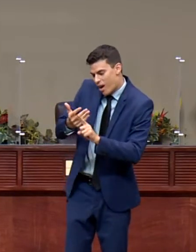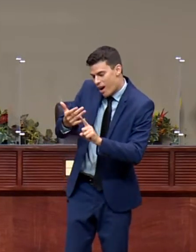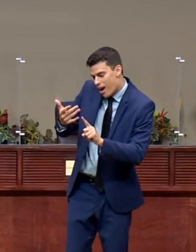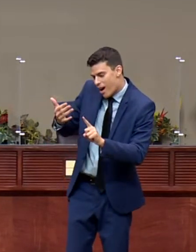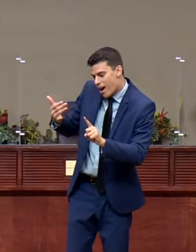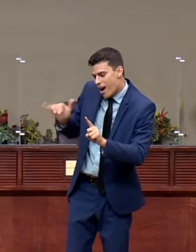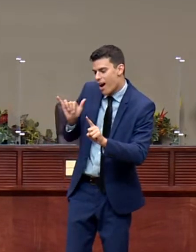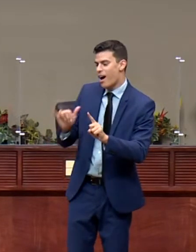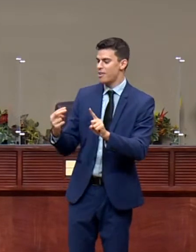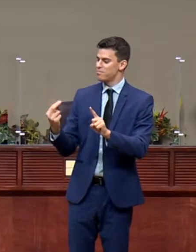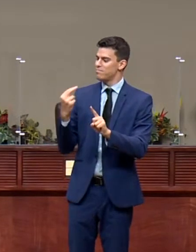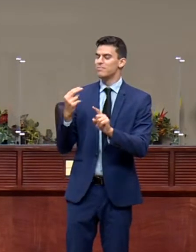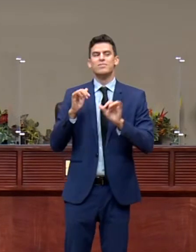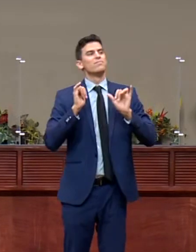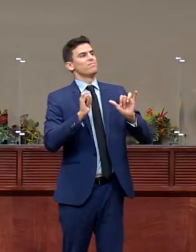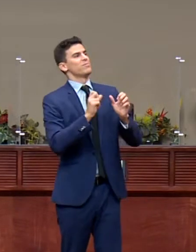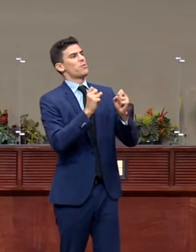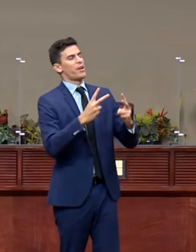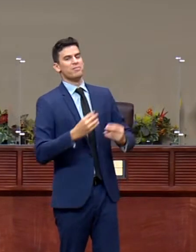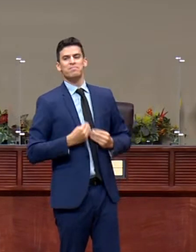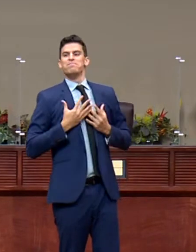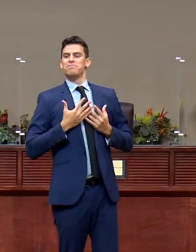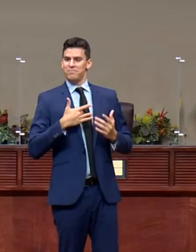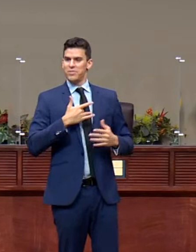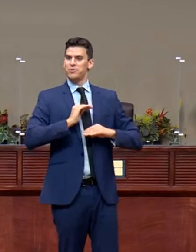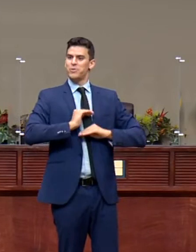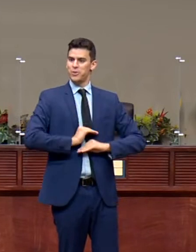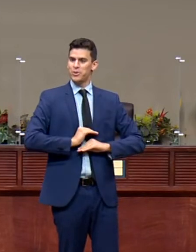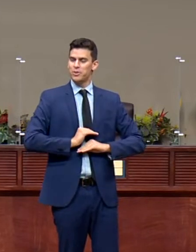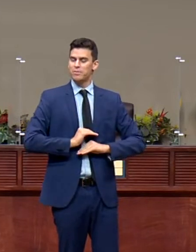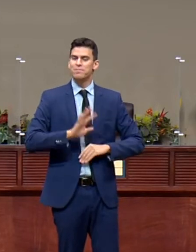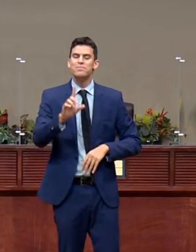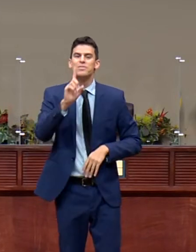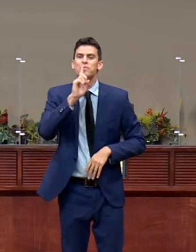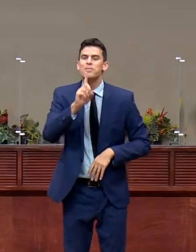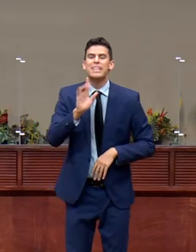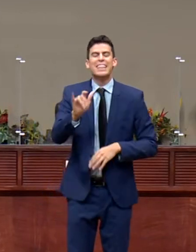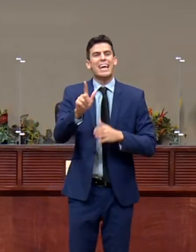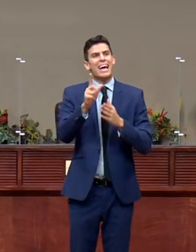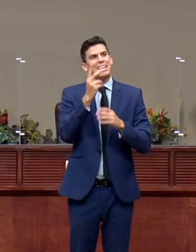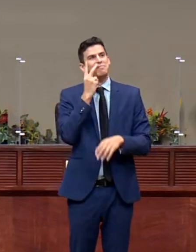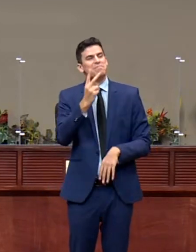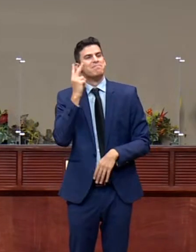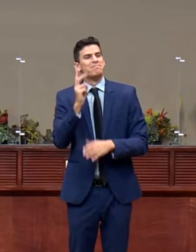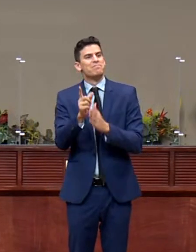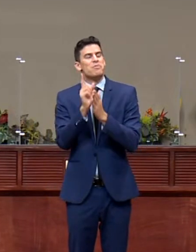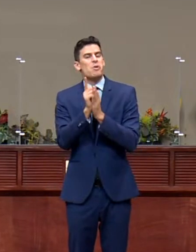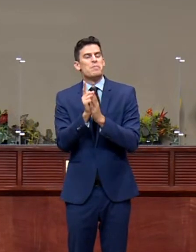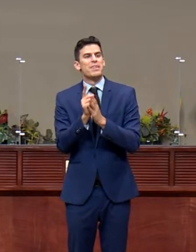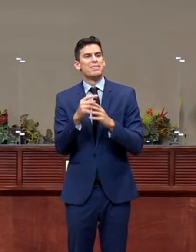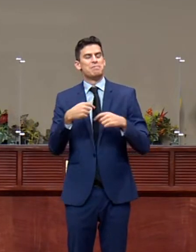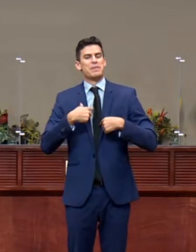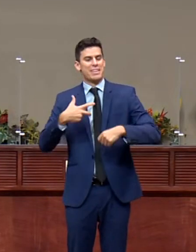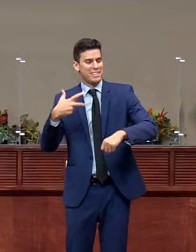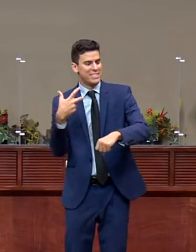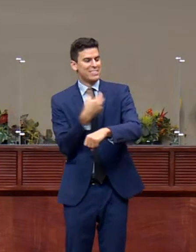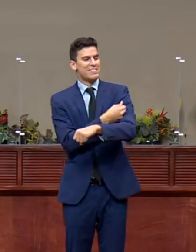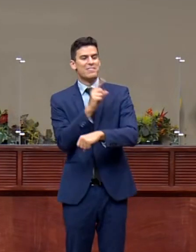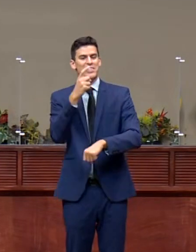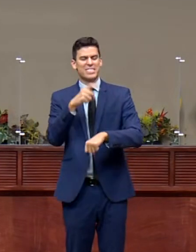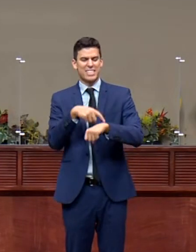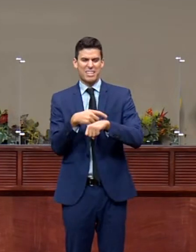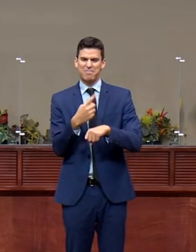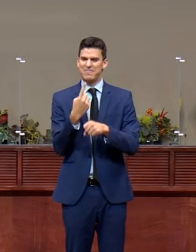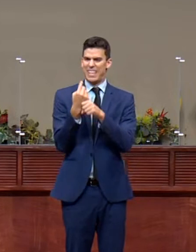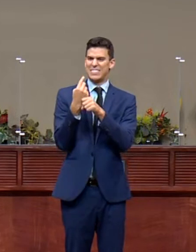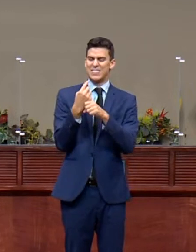and they look for our lead. It was a very emotional moment. I remember when I got my first shot, it was around the holiday